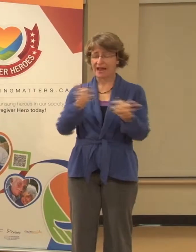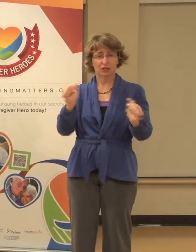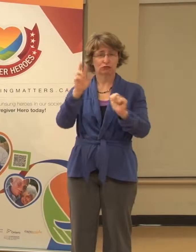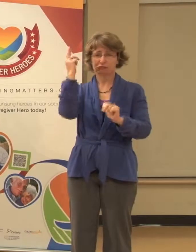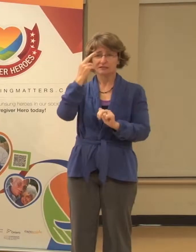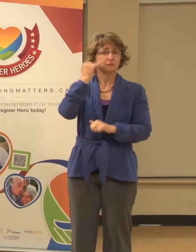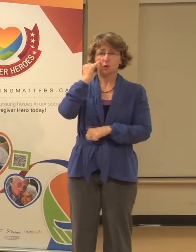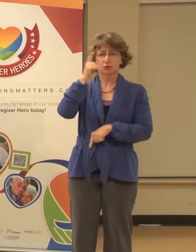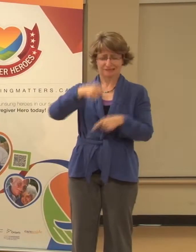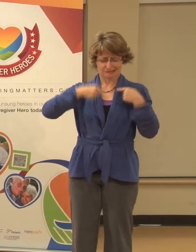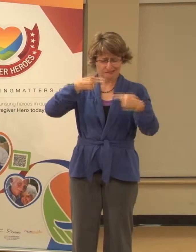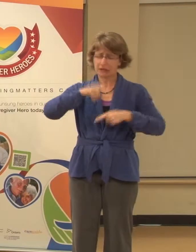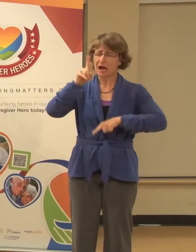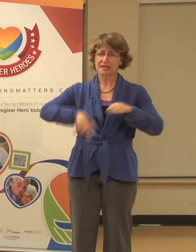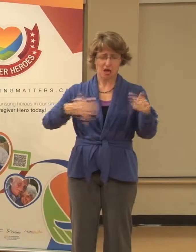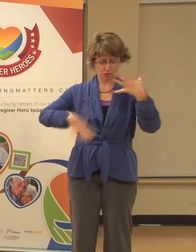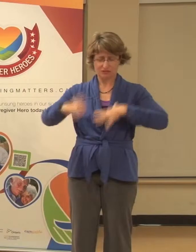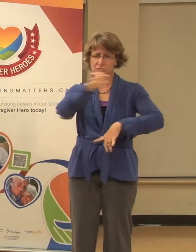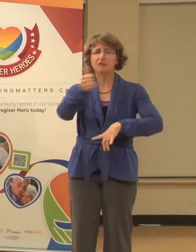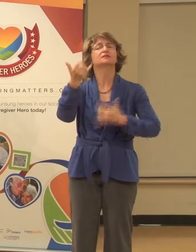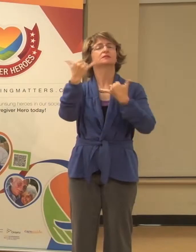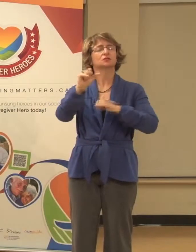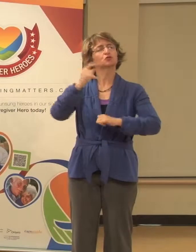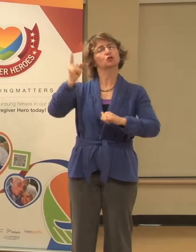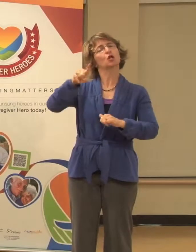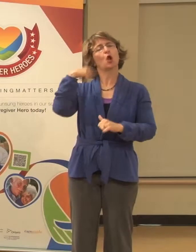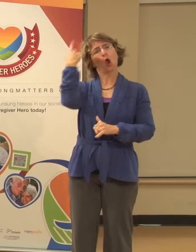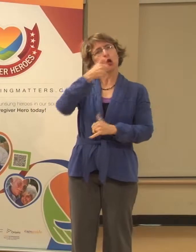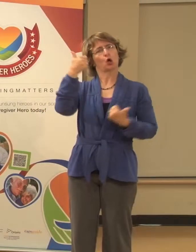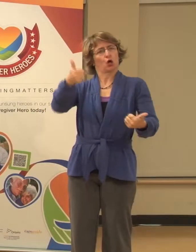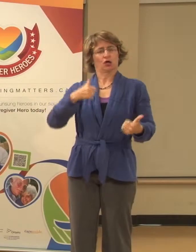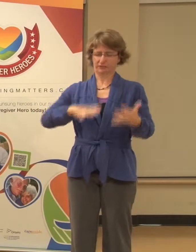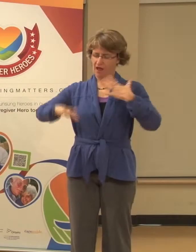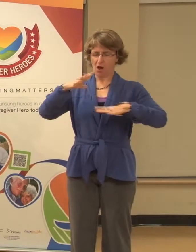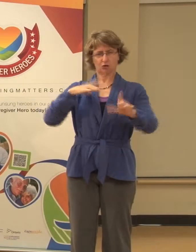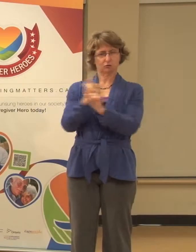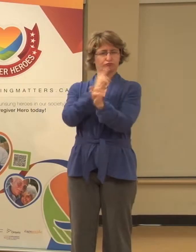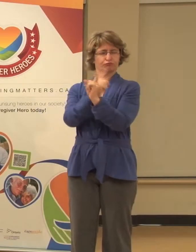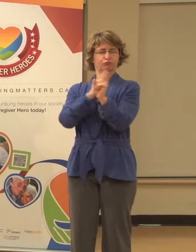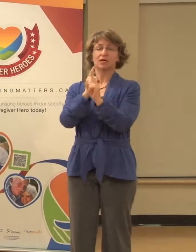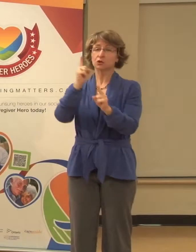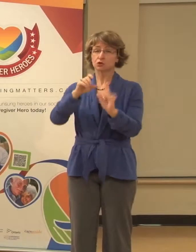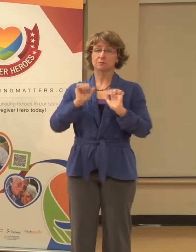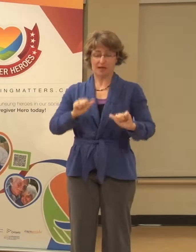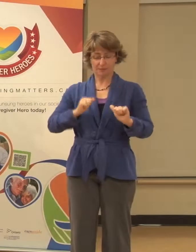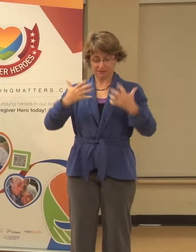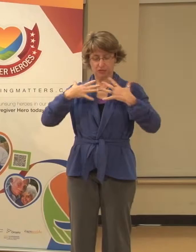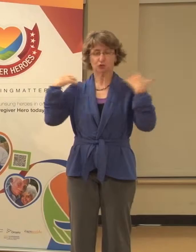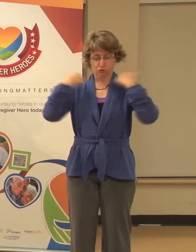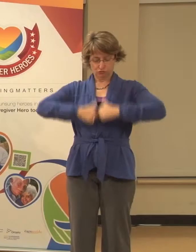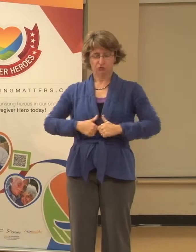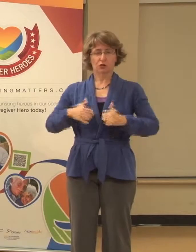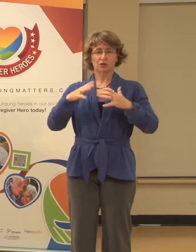dress yourself, you should be a part of the fashion, and you should be able to get dressed with